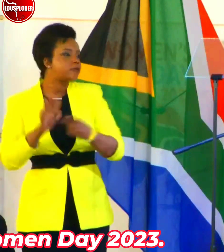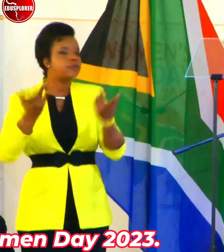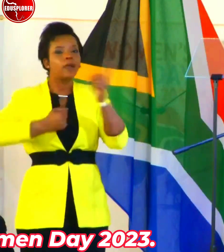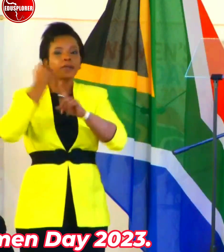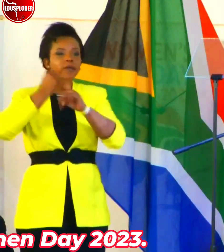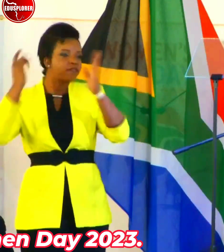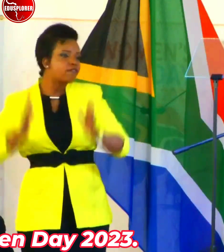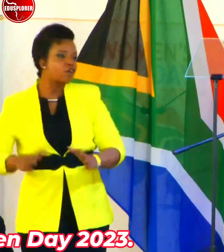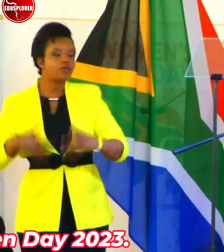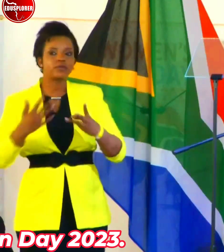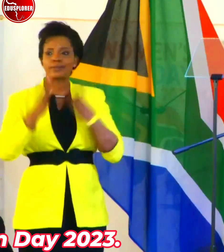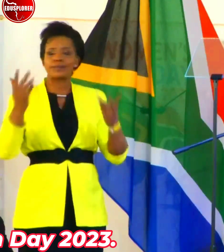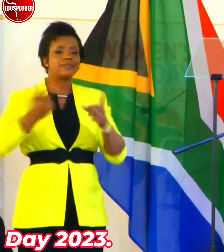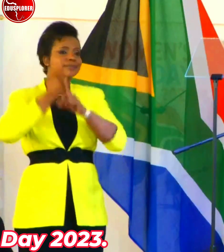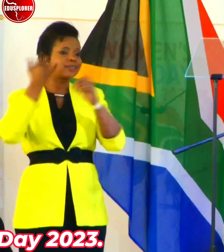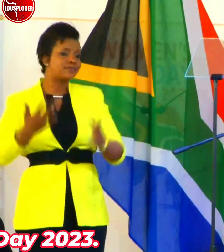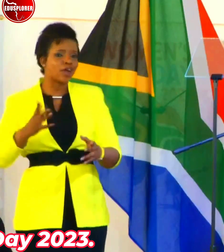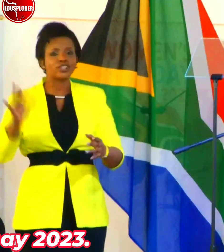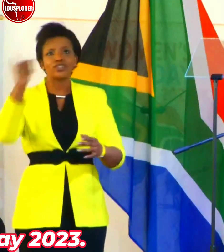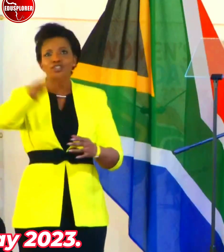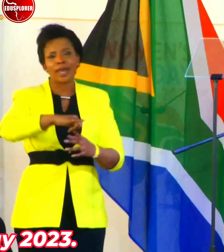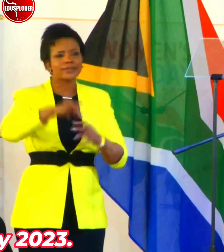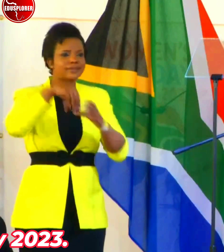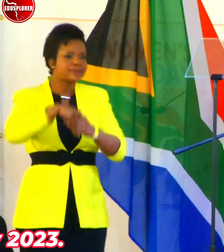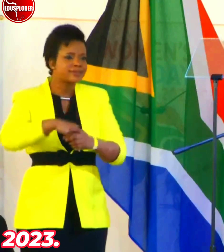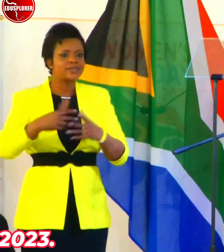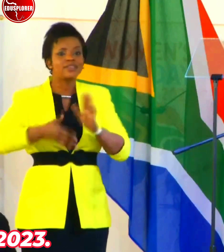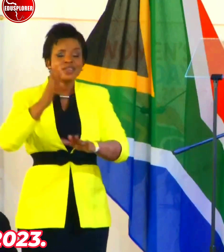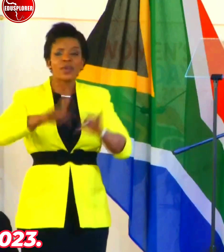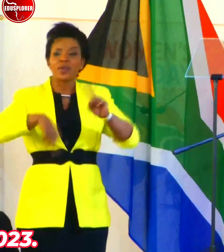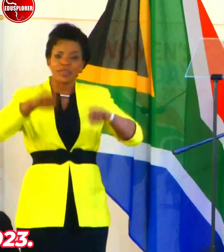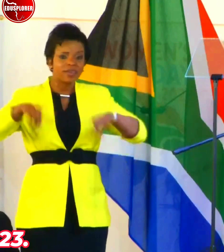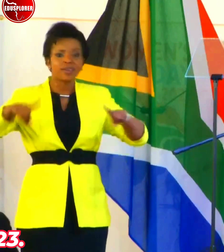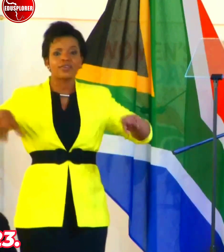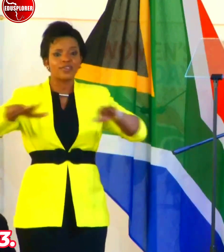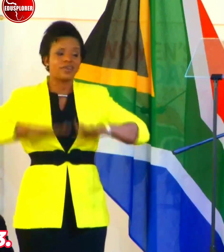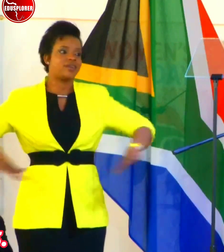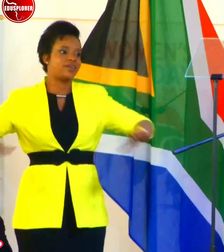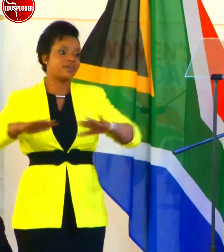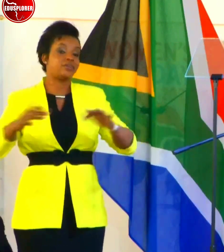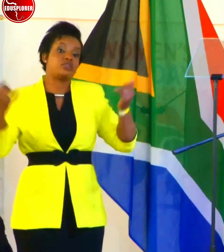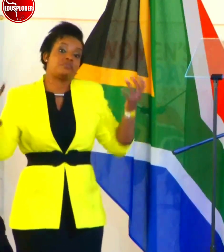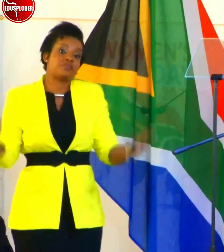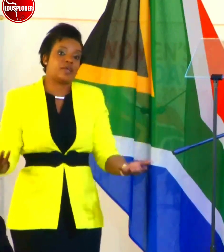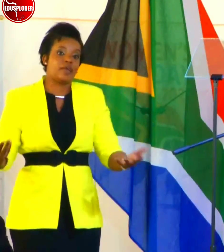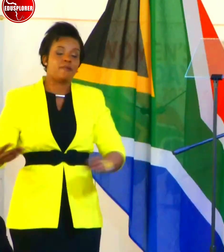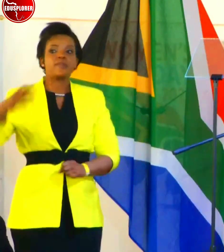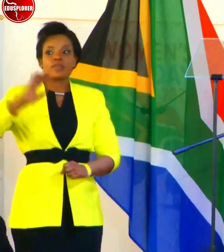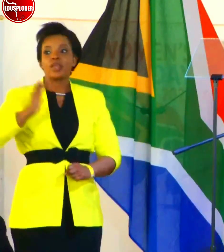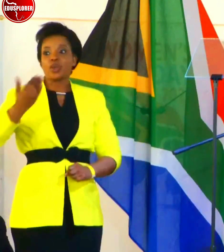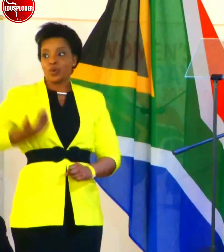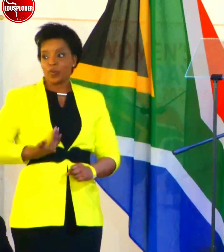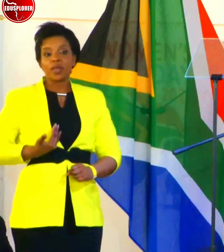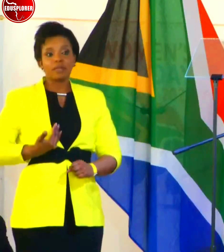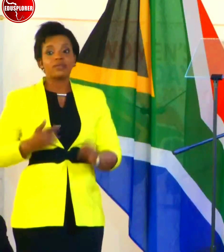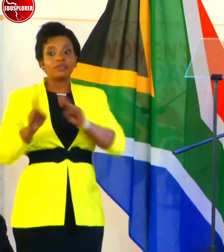fighter jets, and they are going into various areas. So women are the strength of